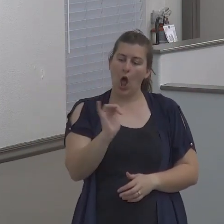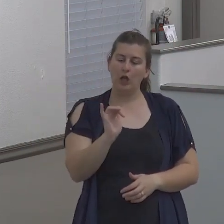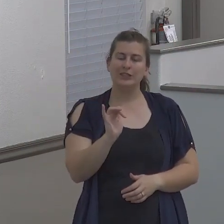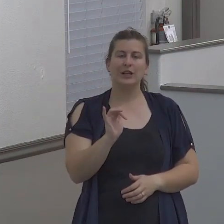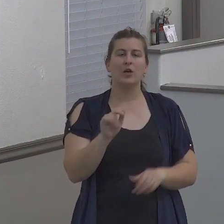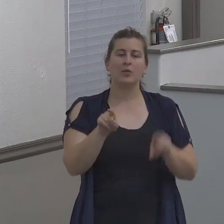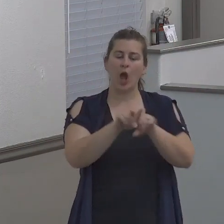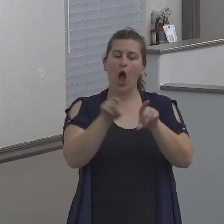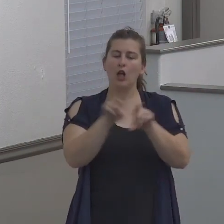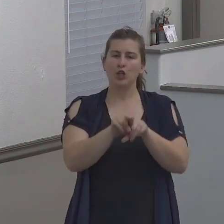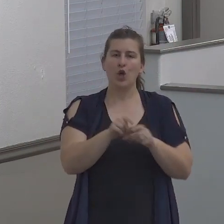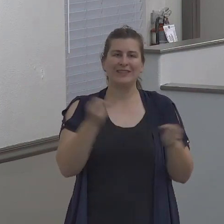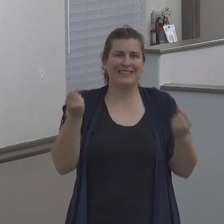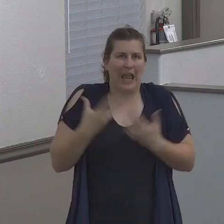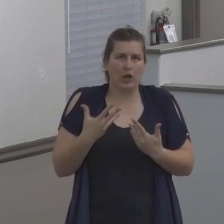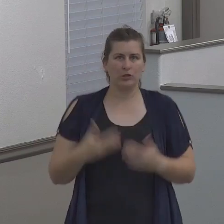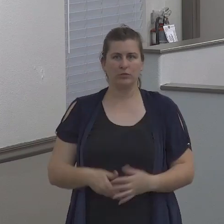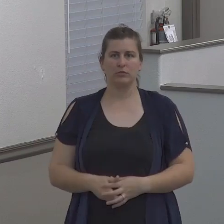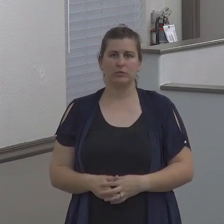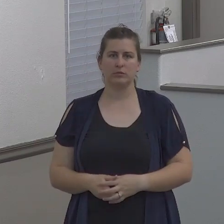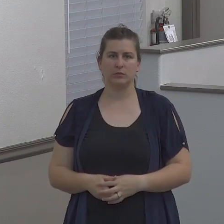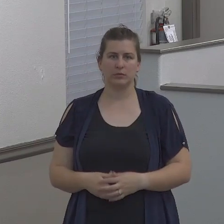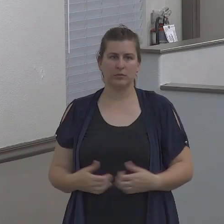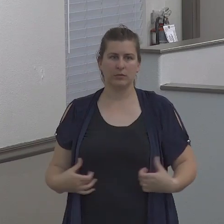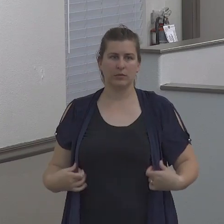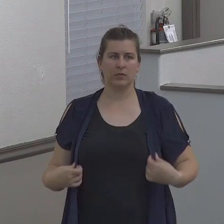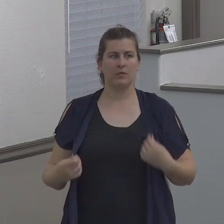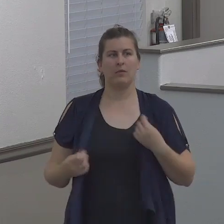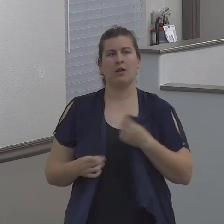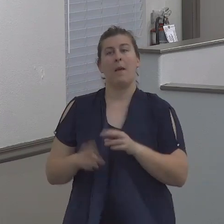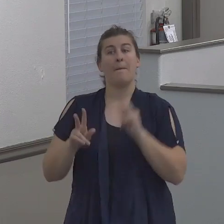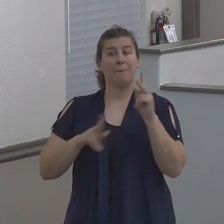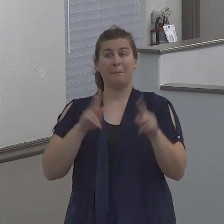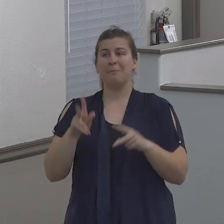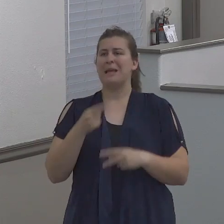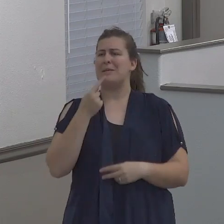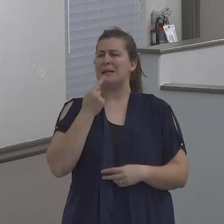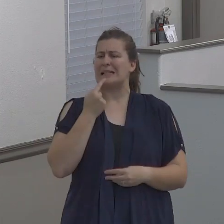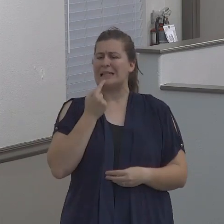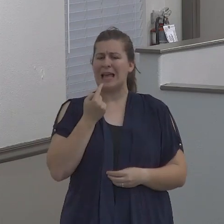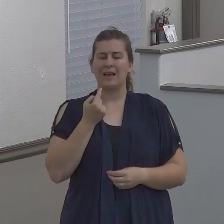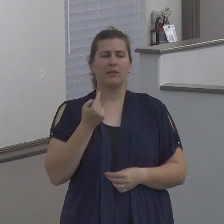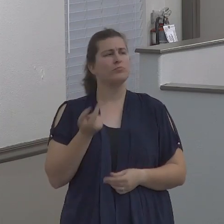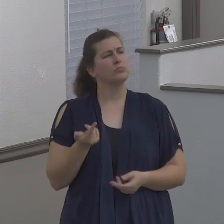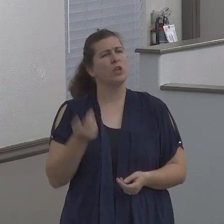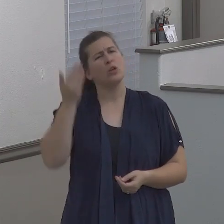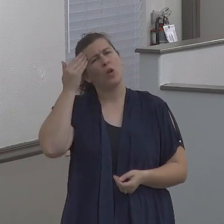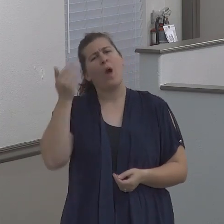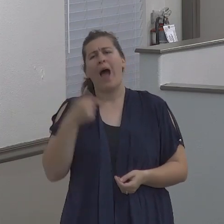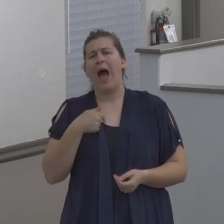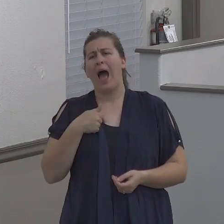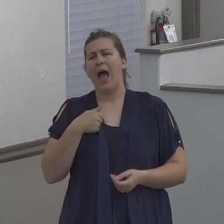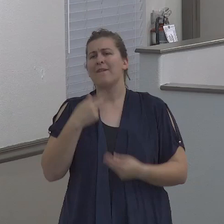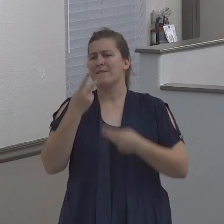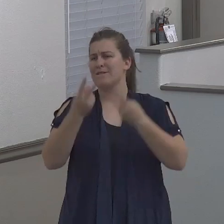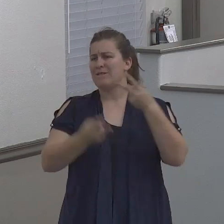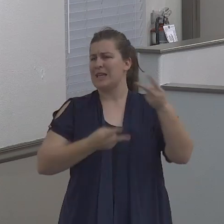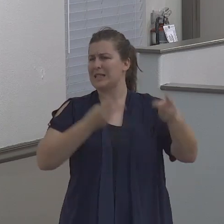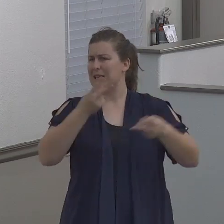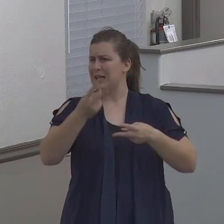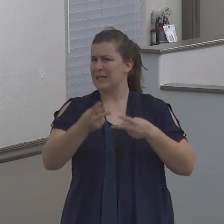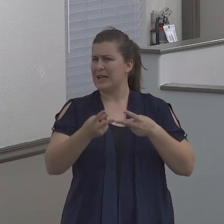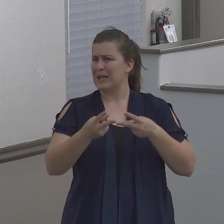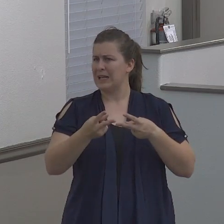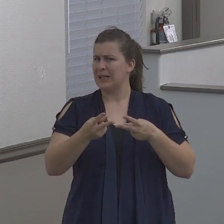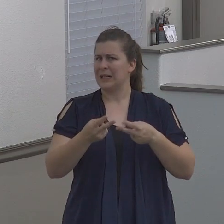Lions are also fearful. You see, they say, and I'm glad I haven't been around, well, I've been to the